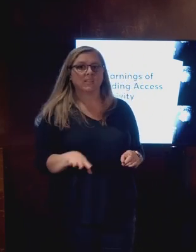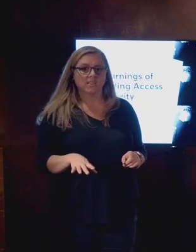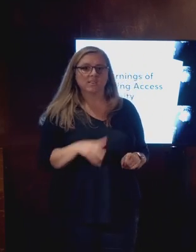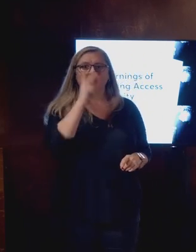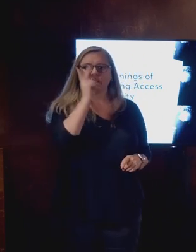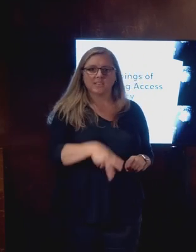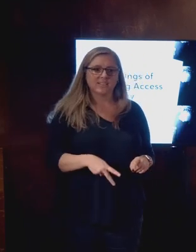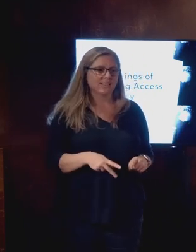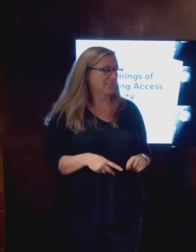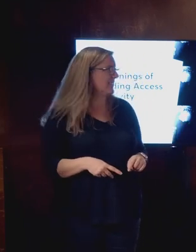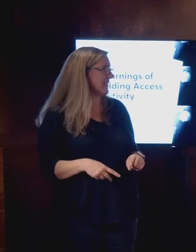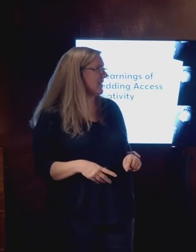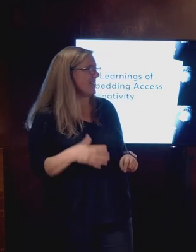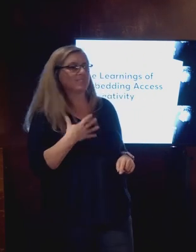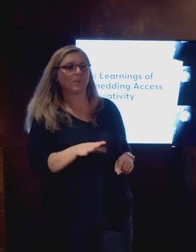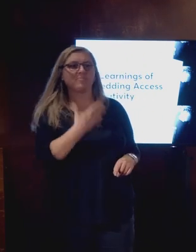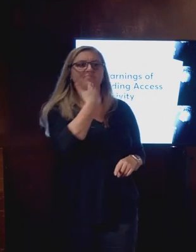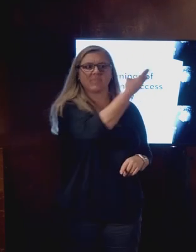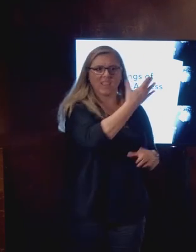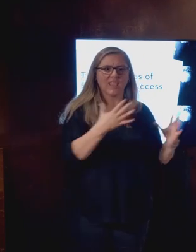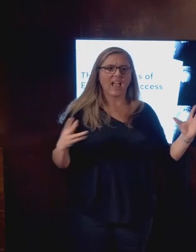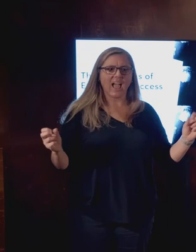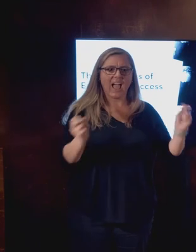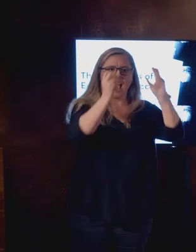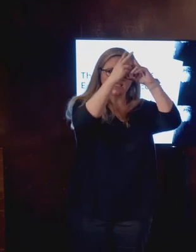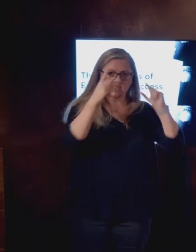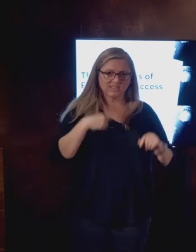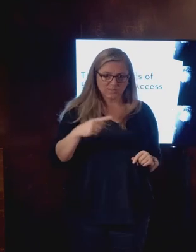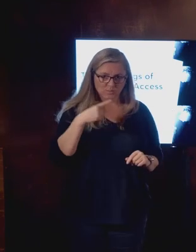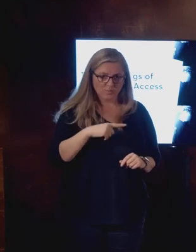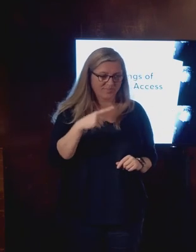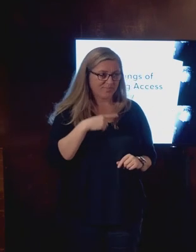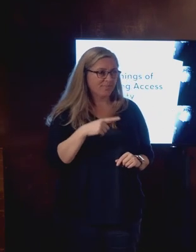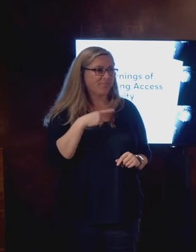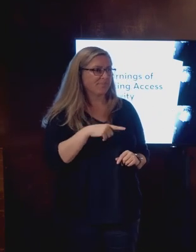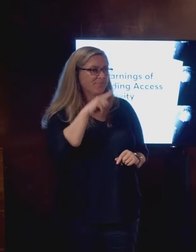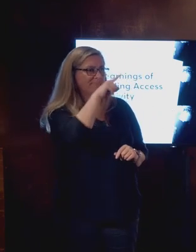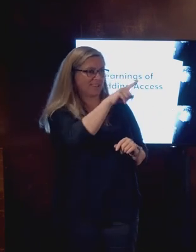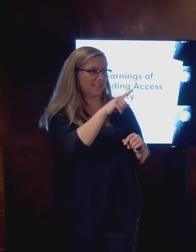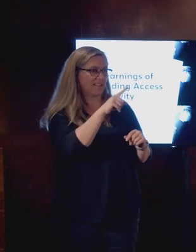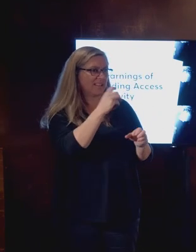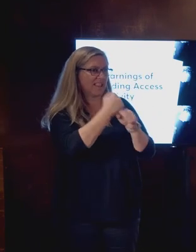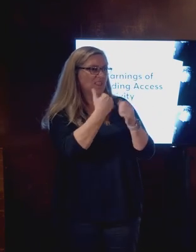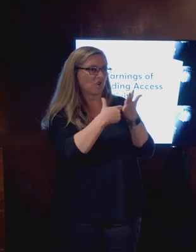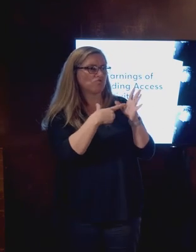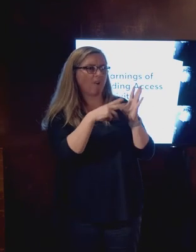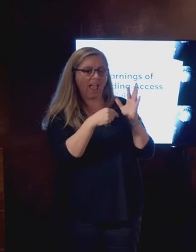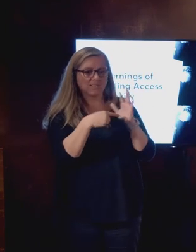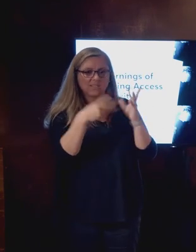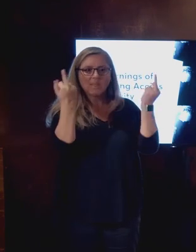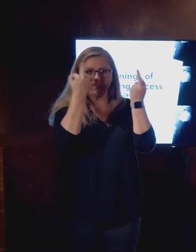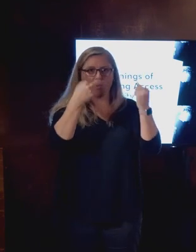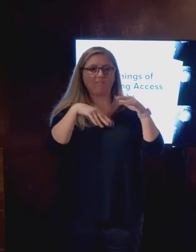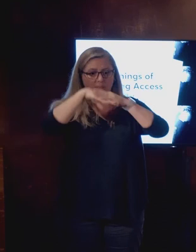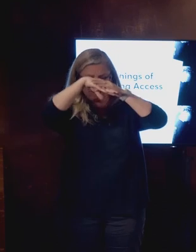I want to thank the Arts Centre again for the grant within the Arts Centre that allowed